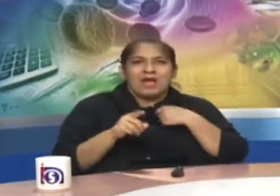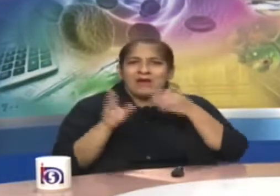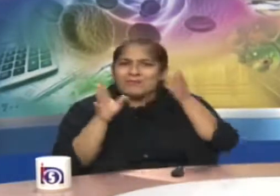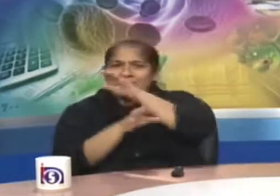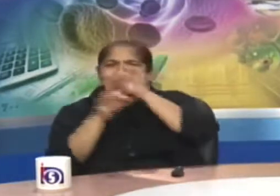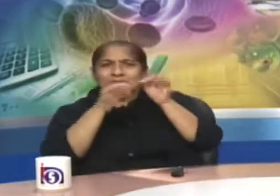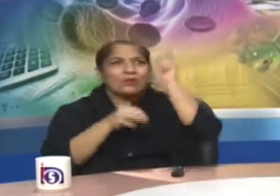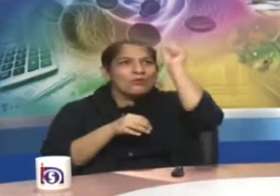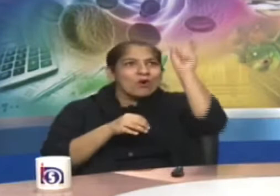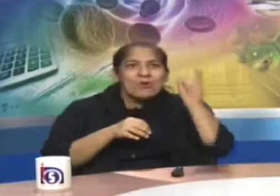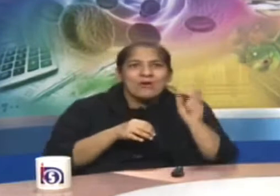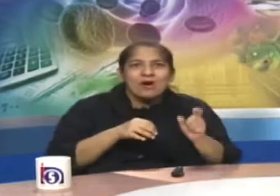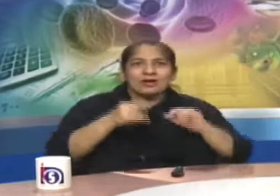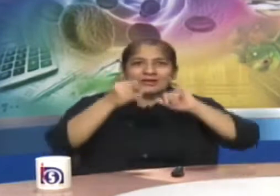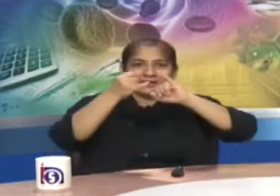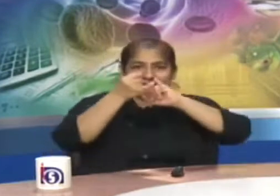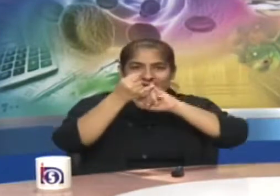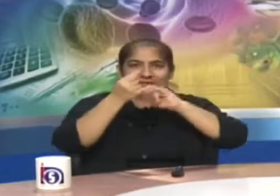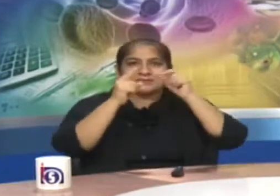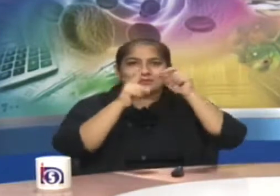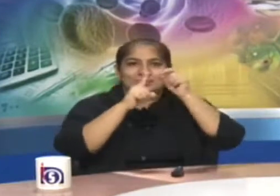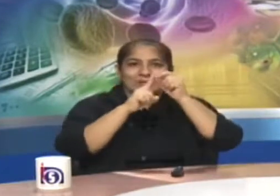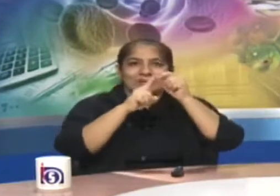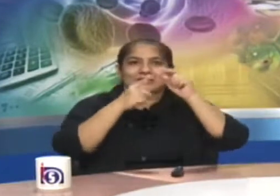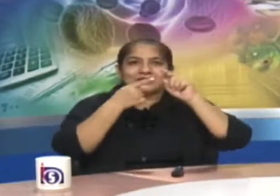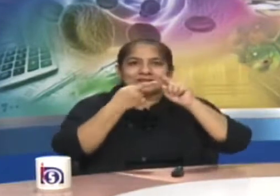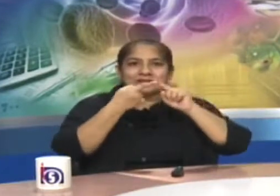Limitations of stock exchange. Earlier we had discussed the